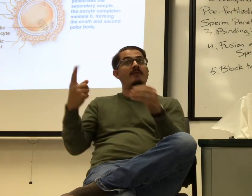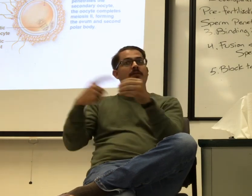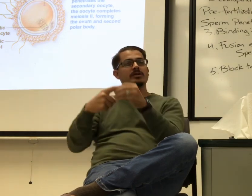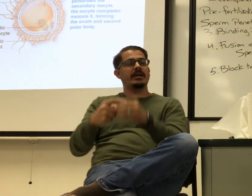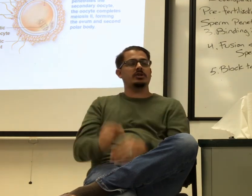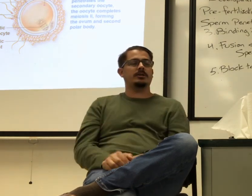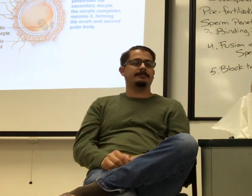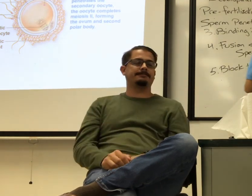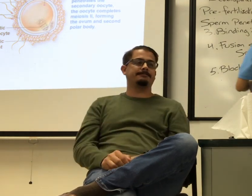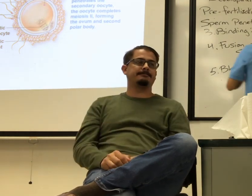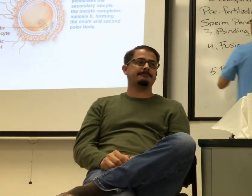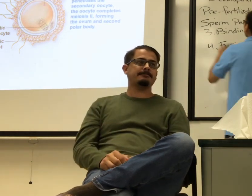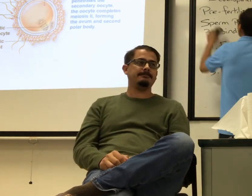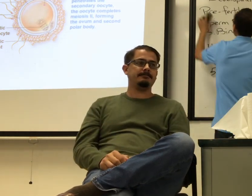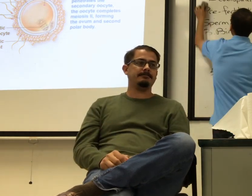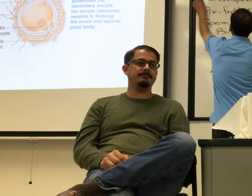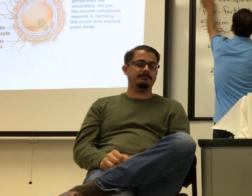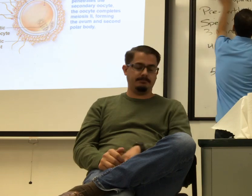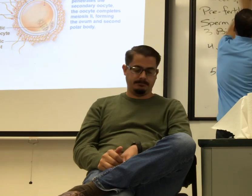Fertilization.